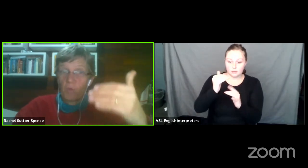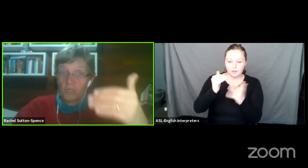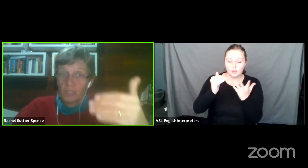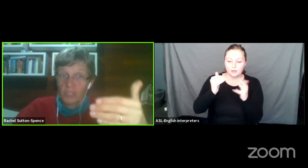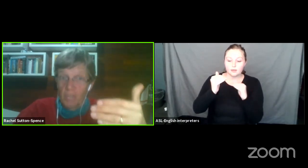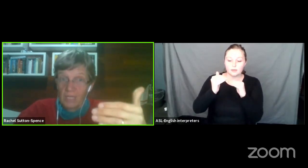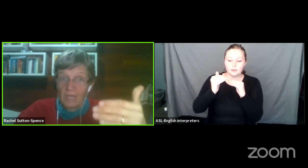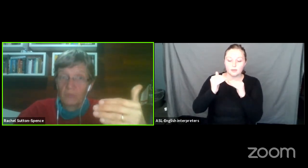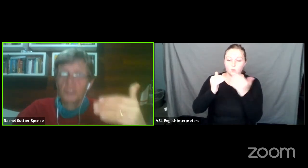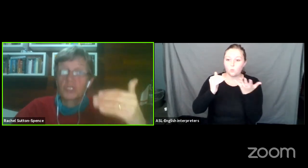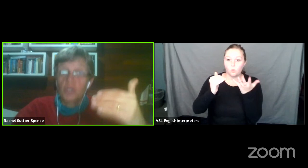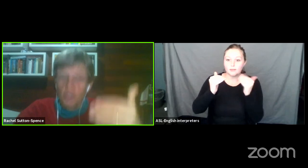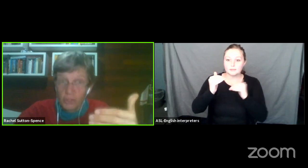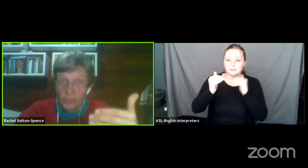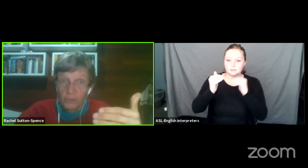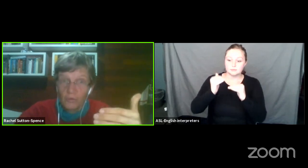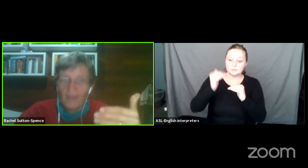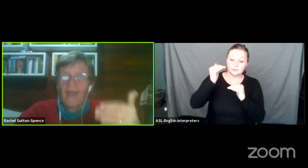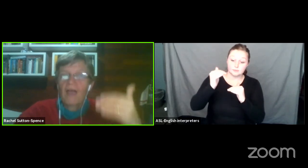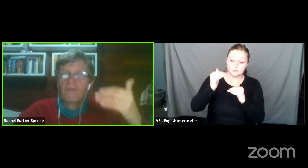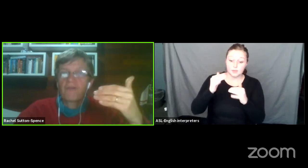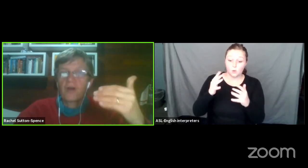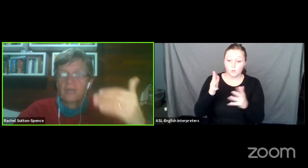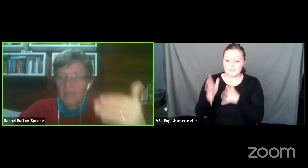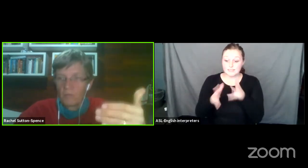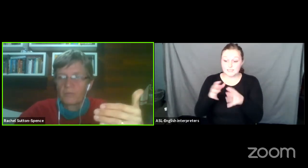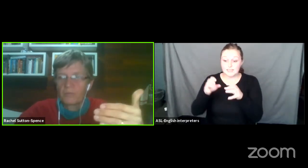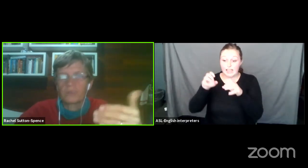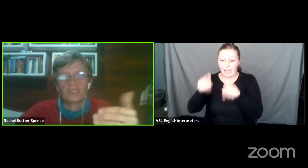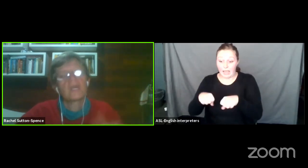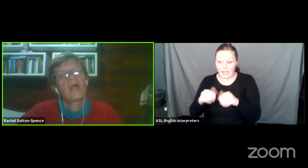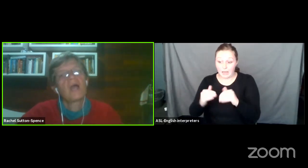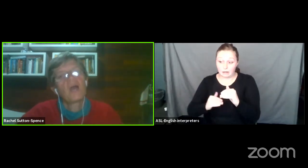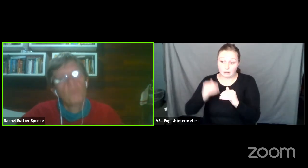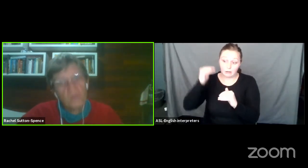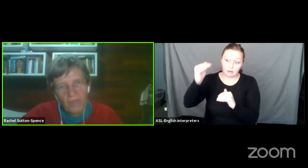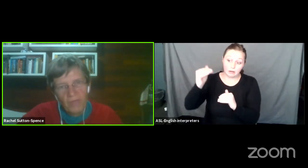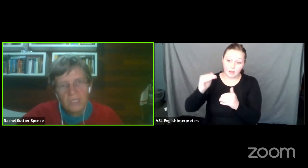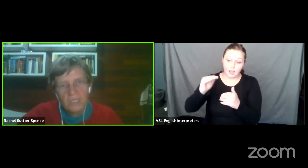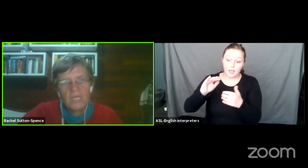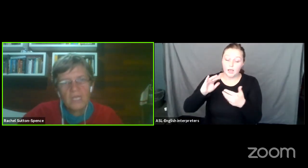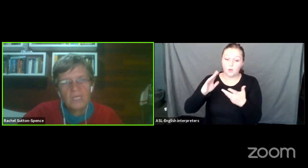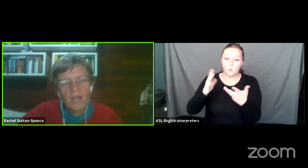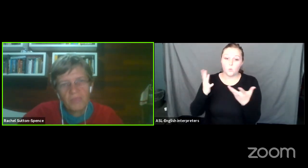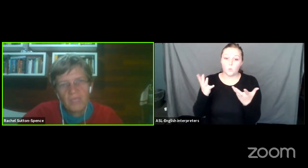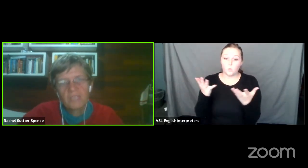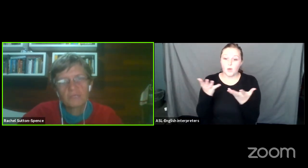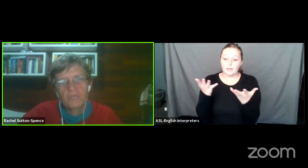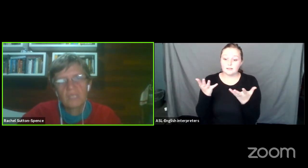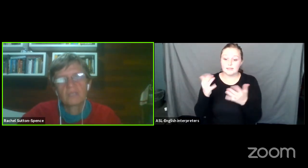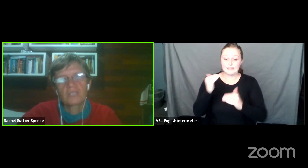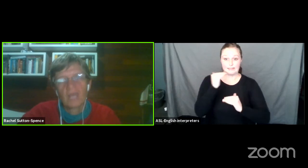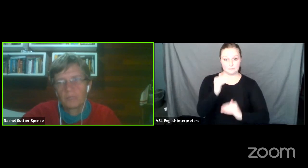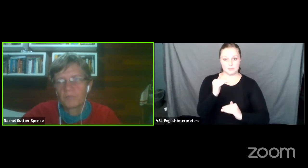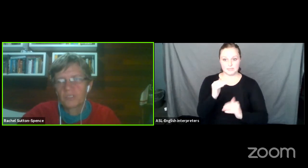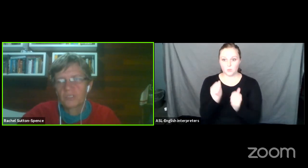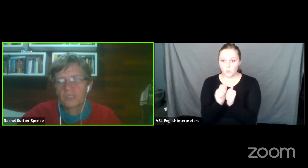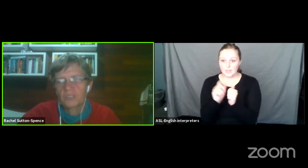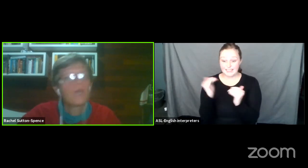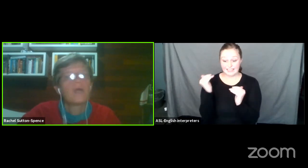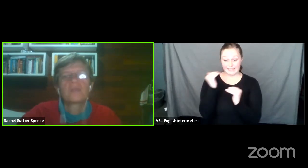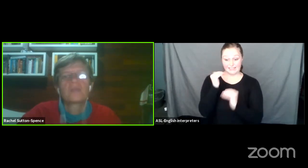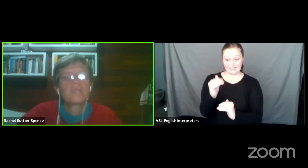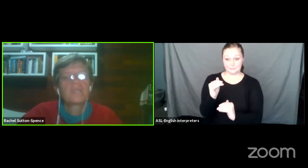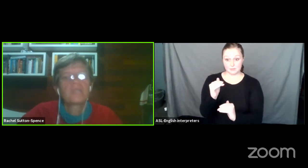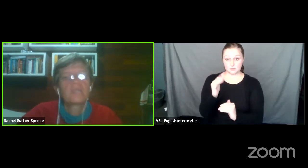see what sign languages could do. How far can we push it? And with that, I think it's really going to help us